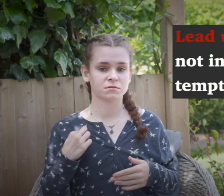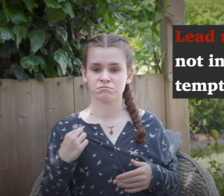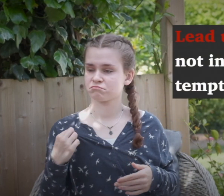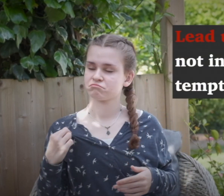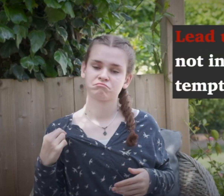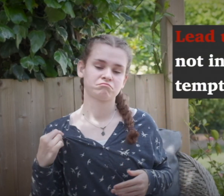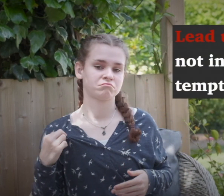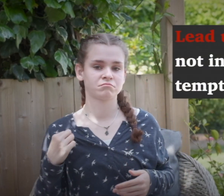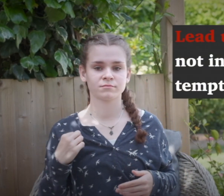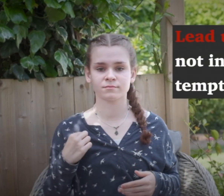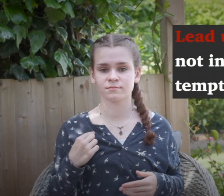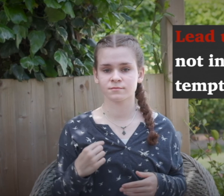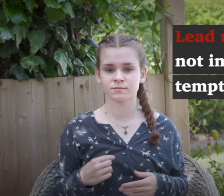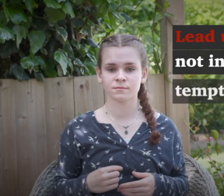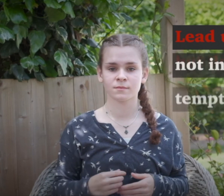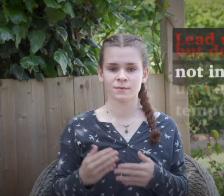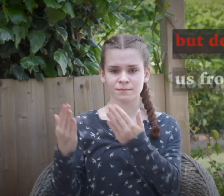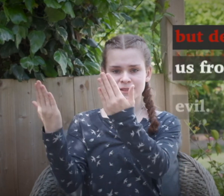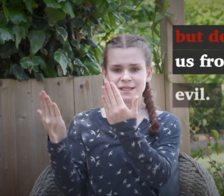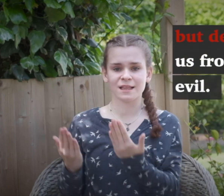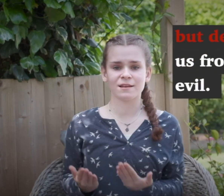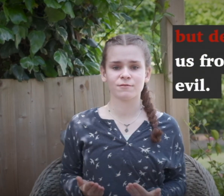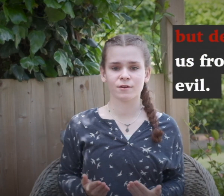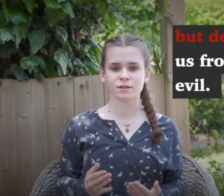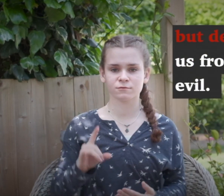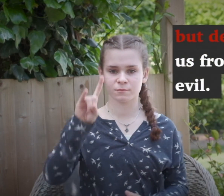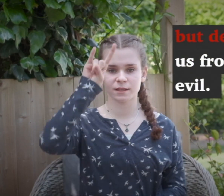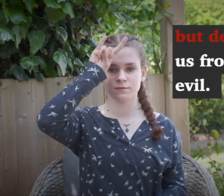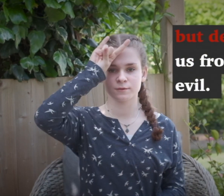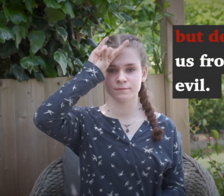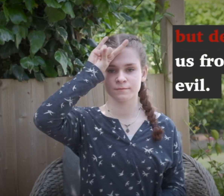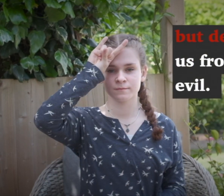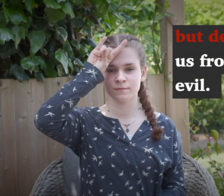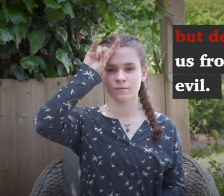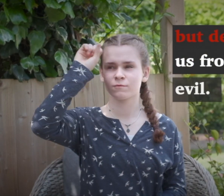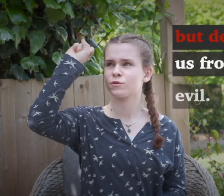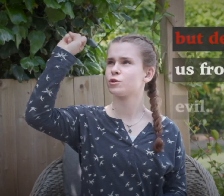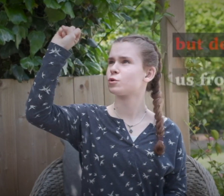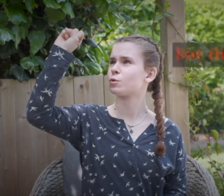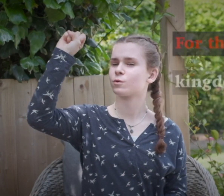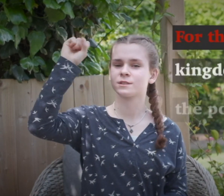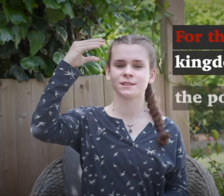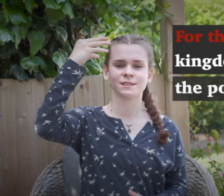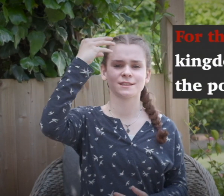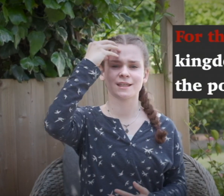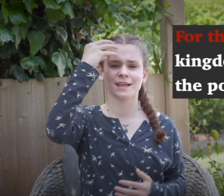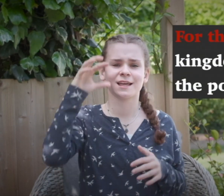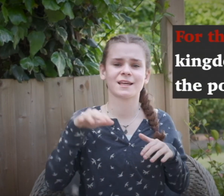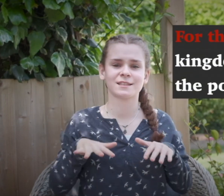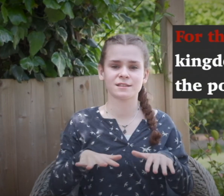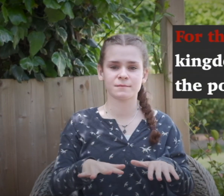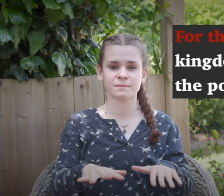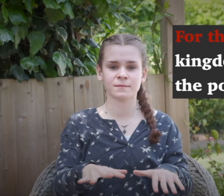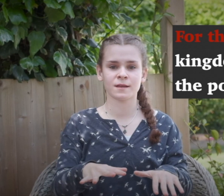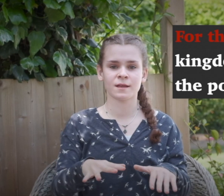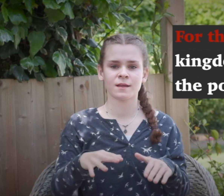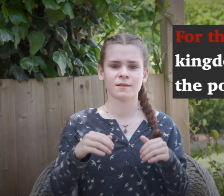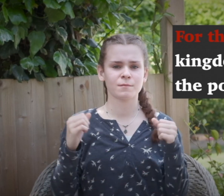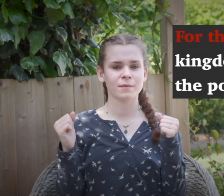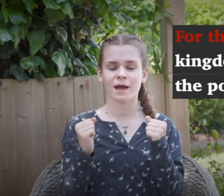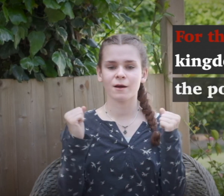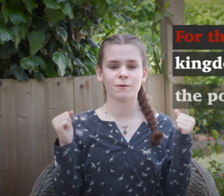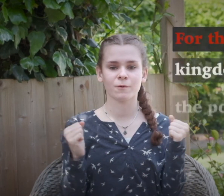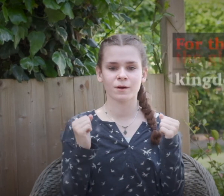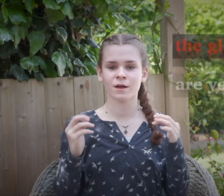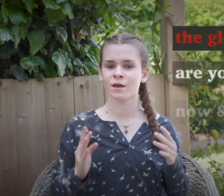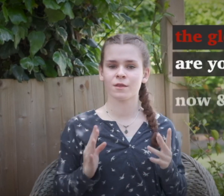Lead us not into temptation, but deliver us from evil. For the kingdom, the